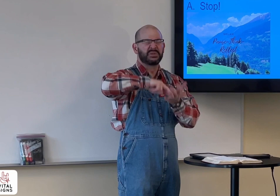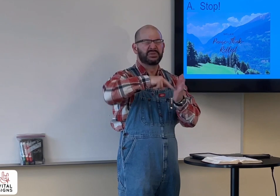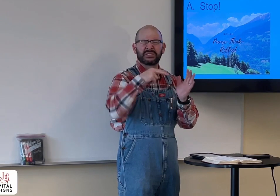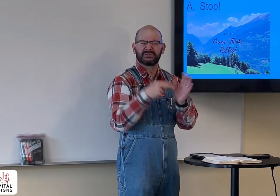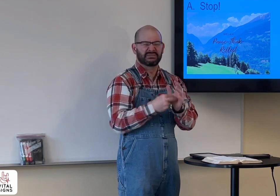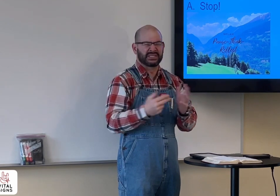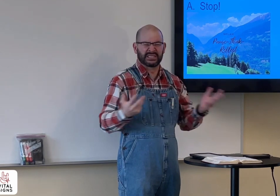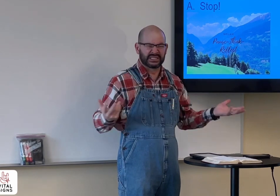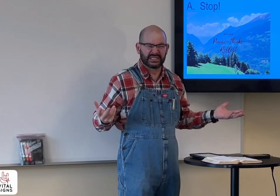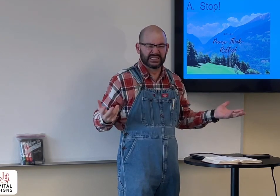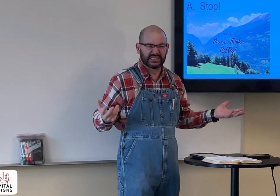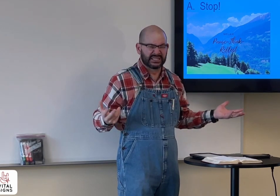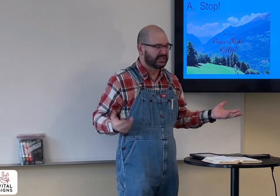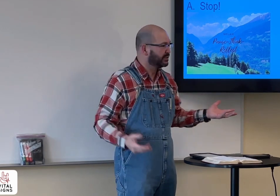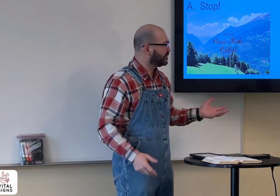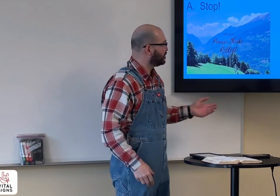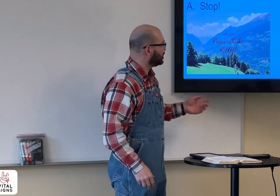And what does it mean?